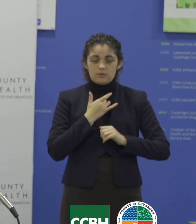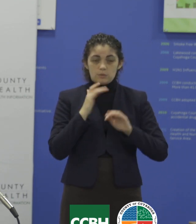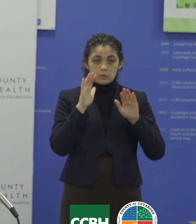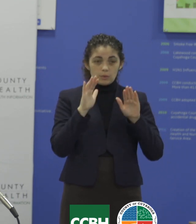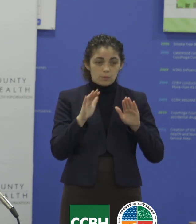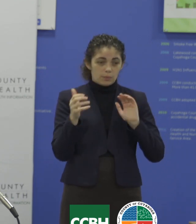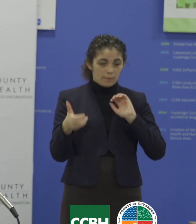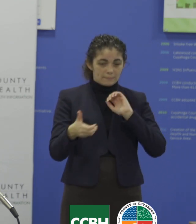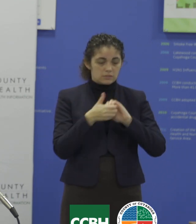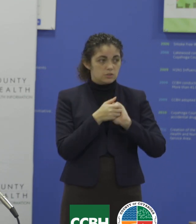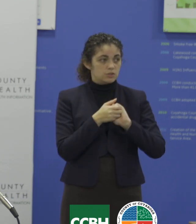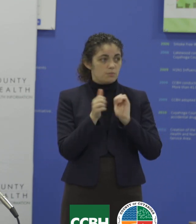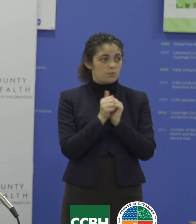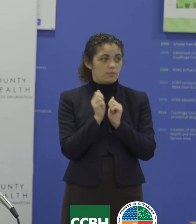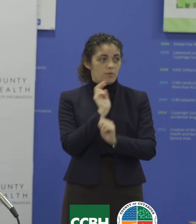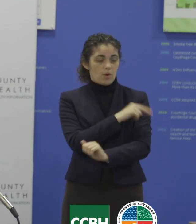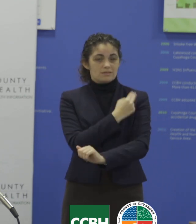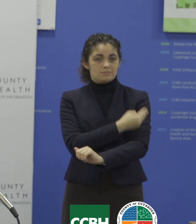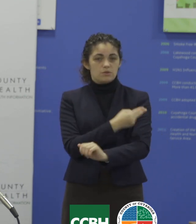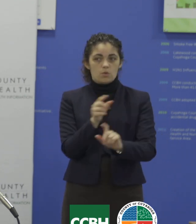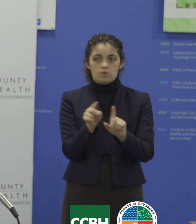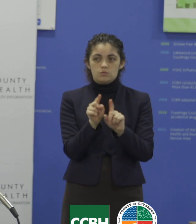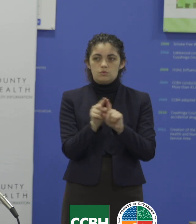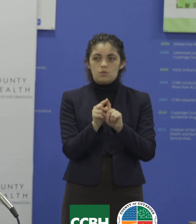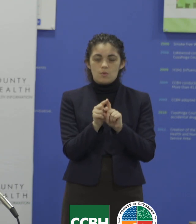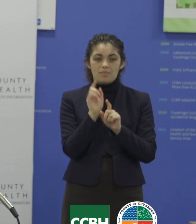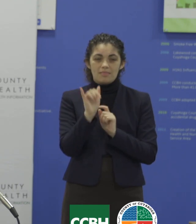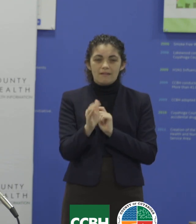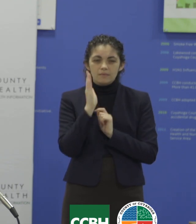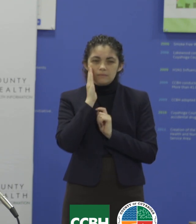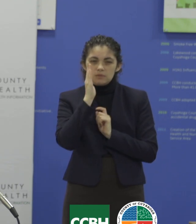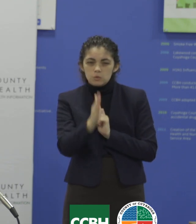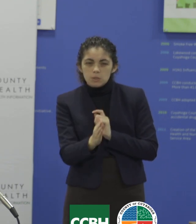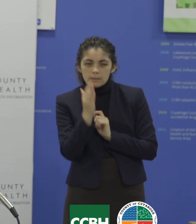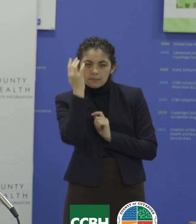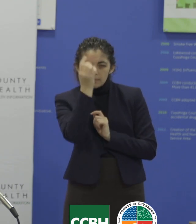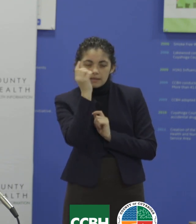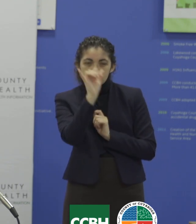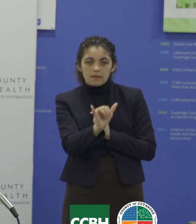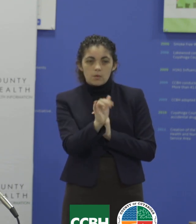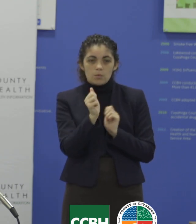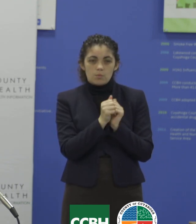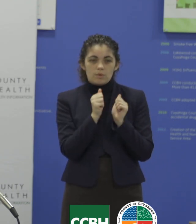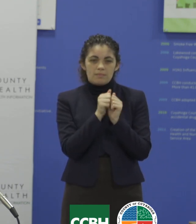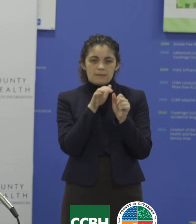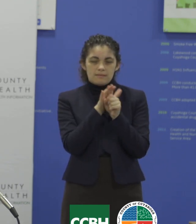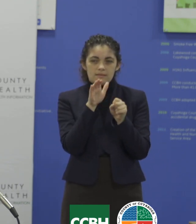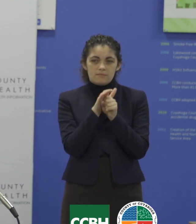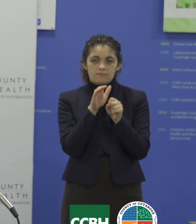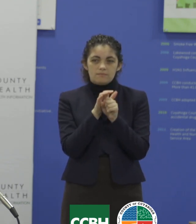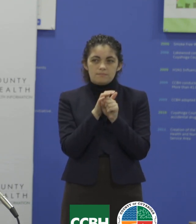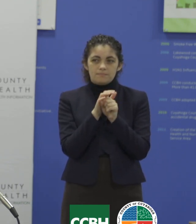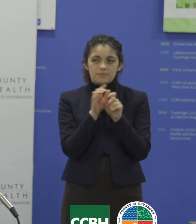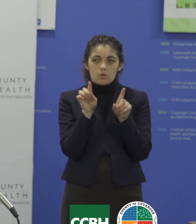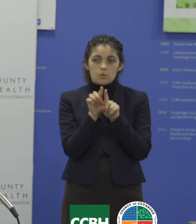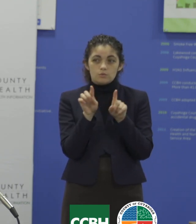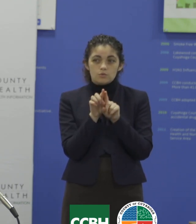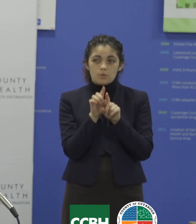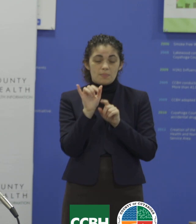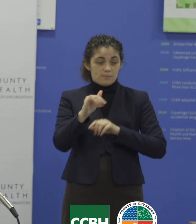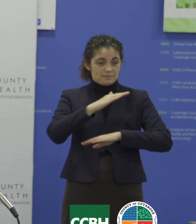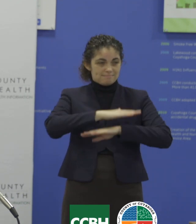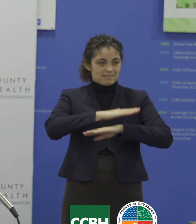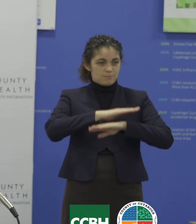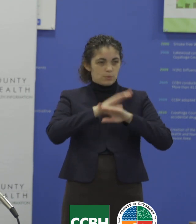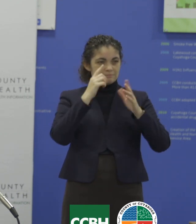the partnership with our hospitals and also about the forward thinking around capacity and surge. And again, we do these